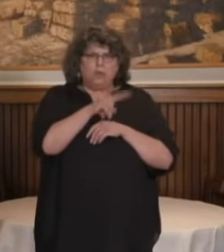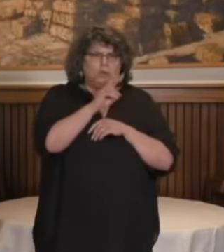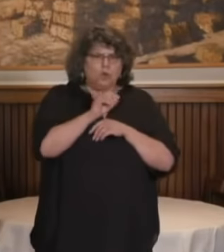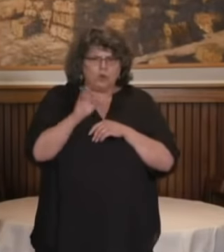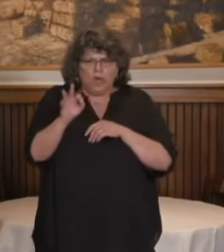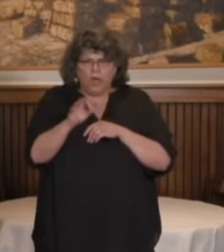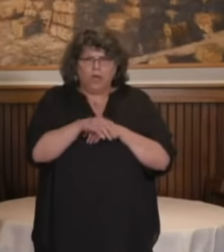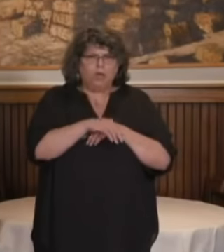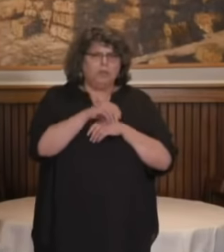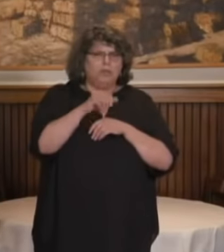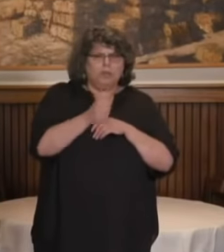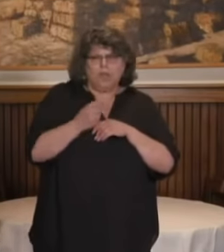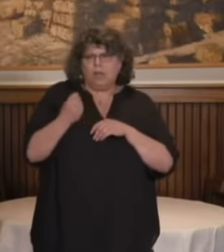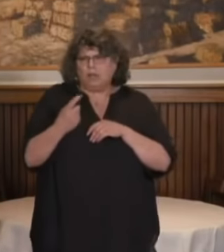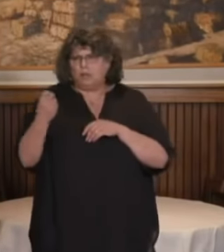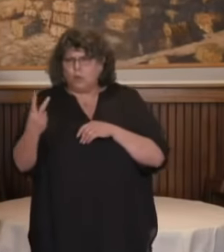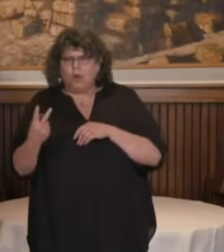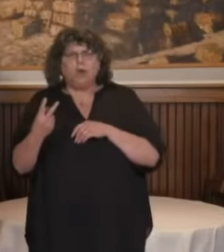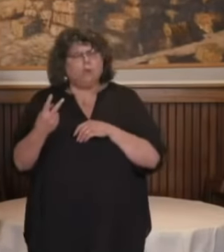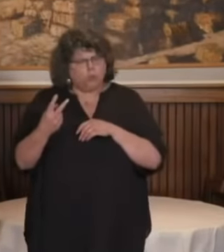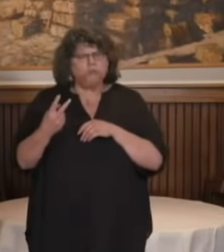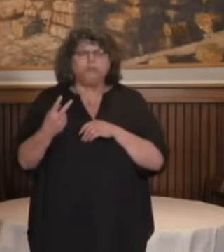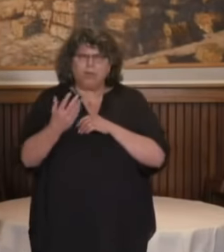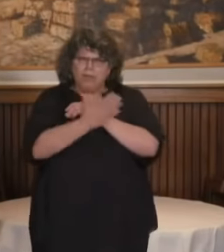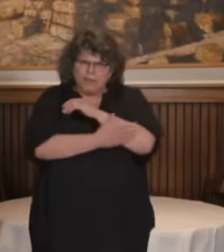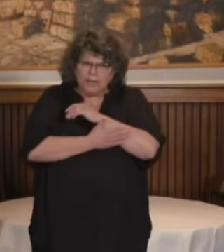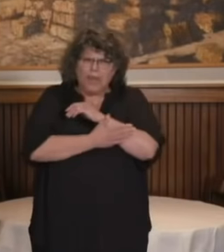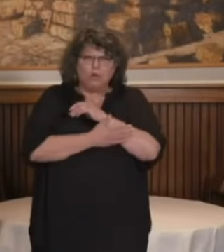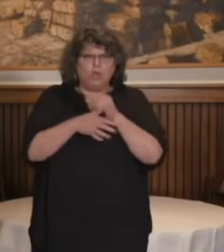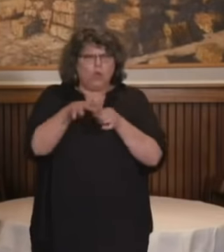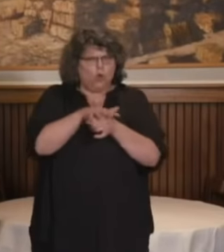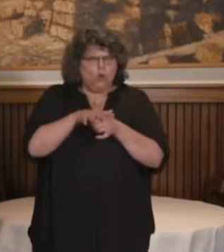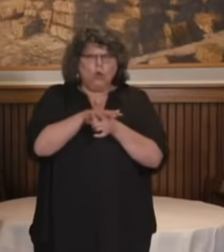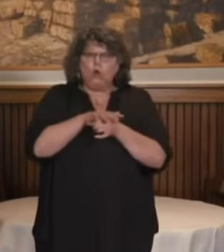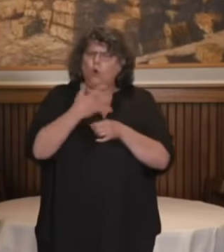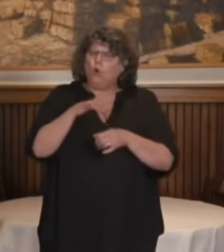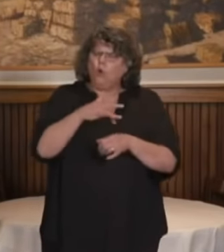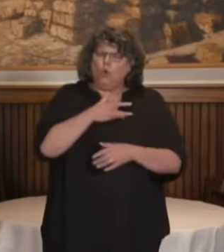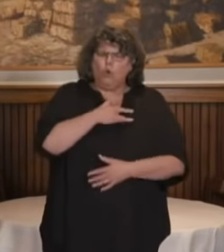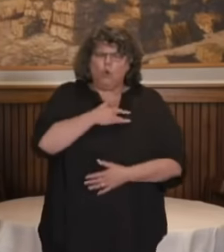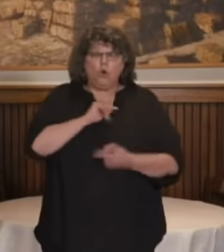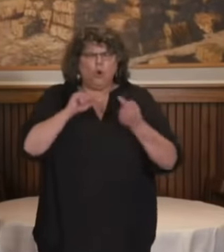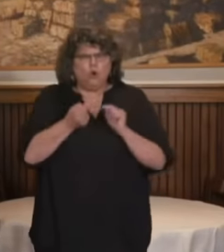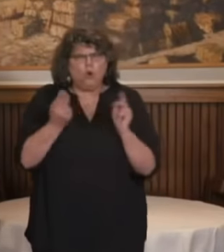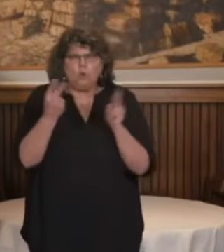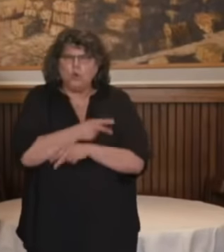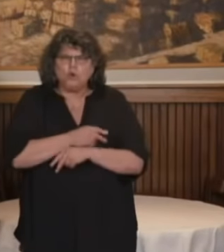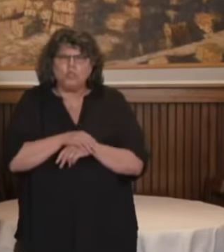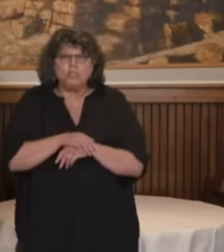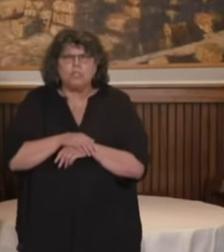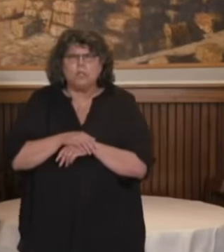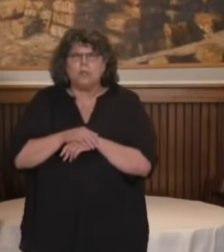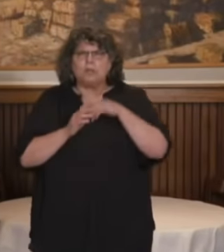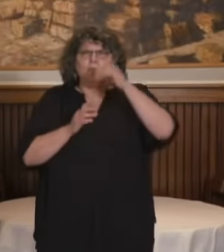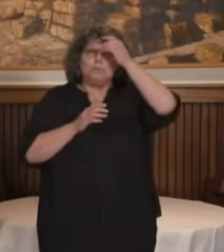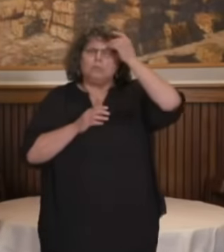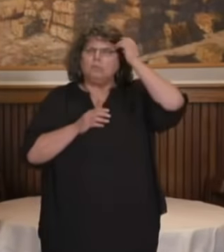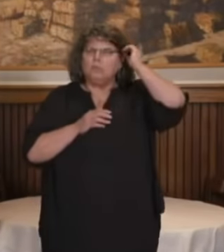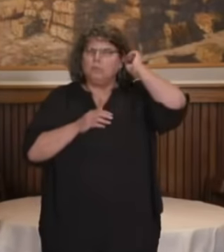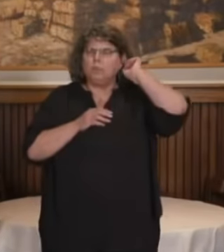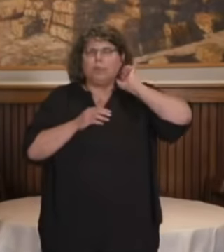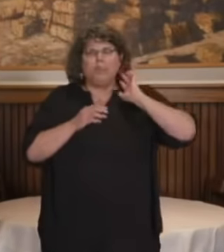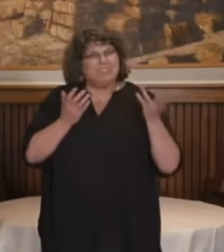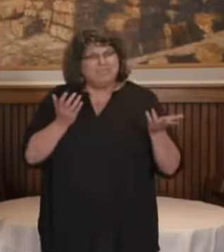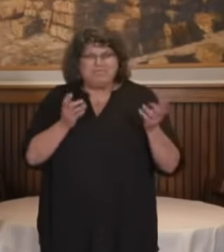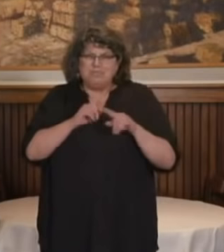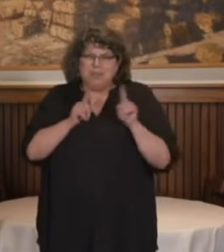12, and those were felt at the county and local level disproportionately. And the reality is, and those that